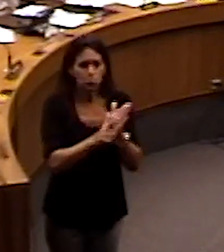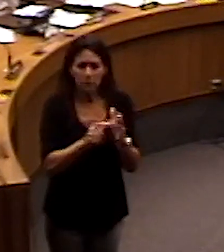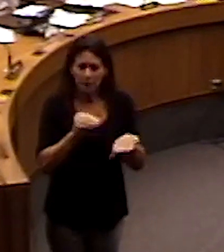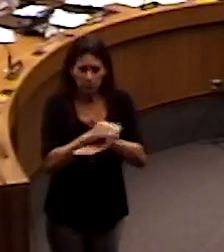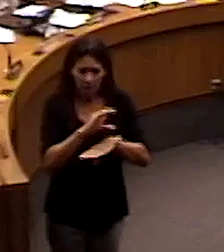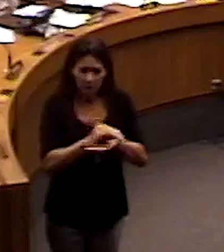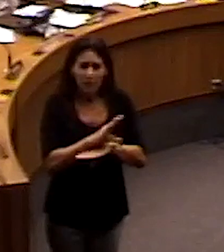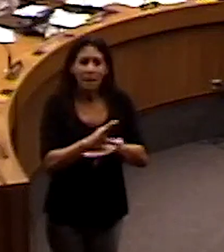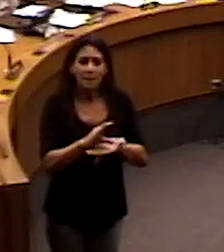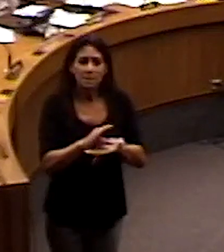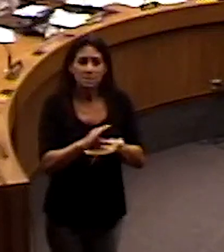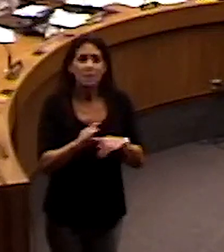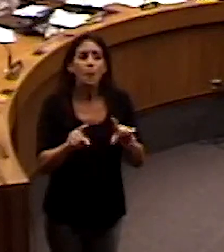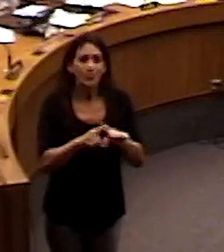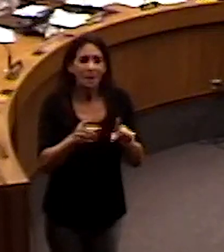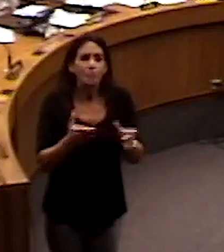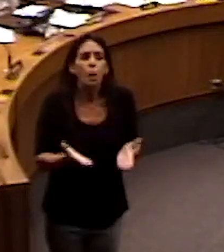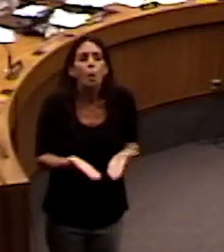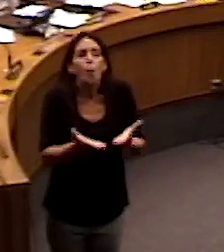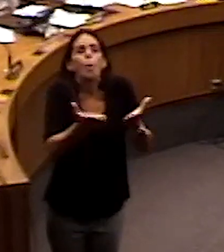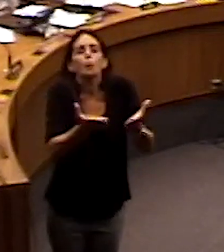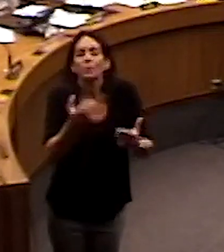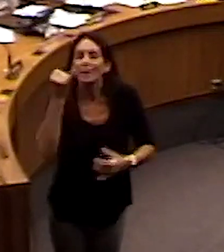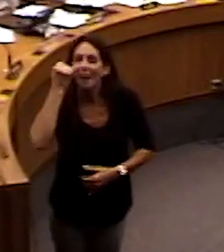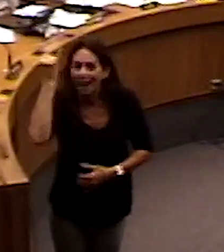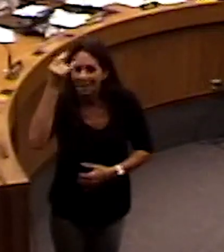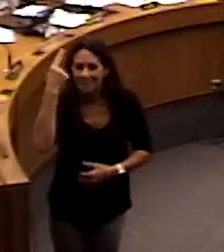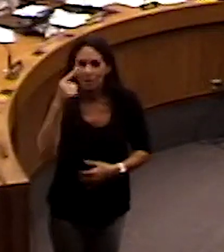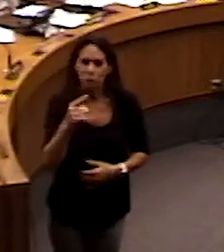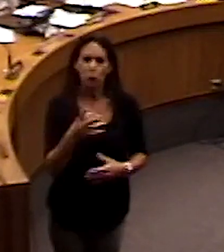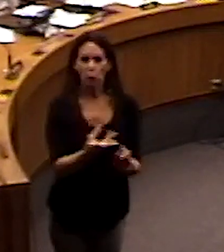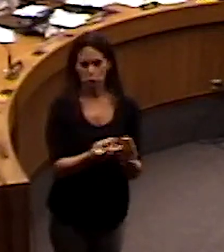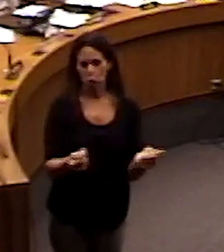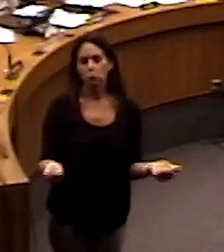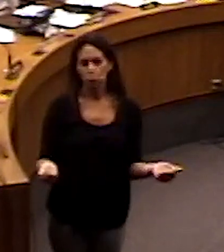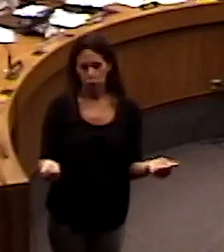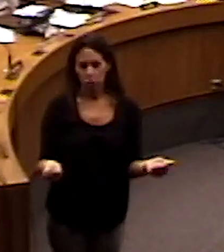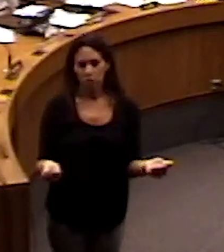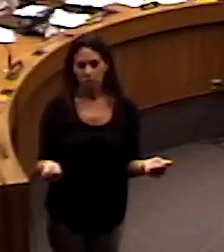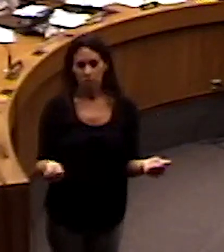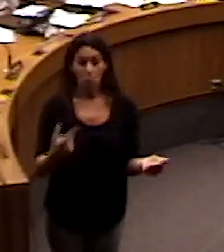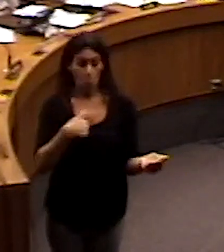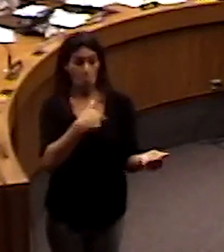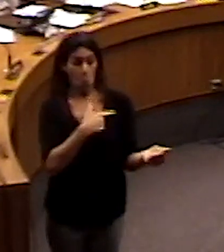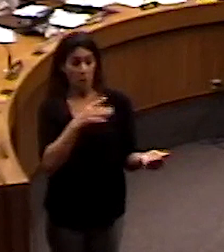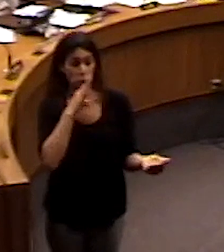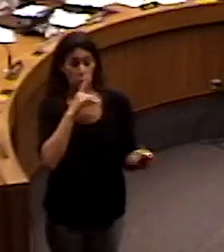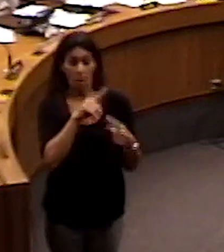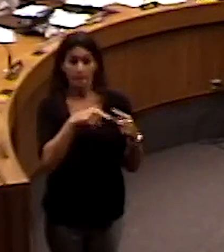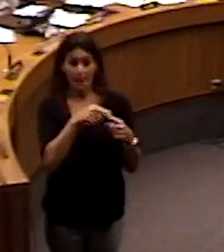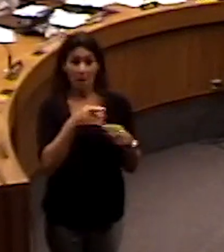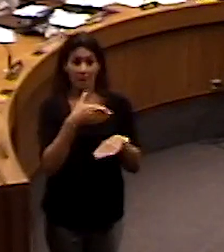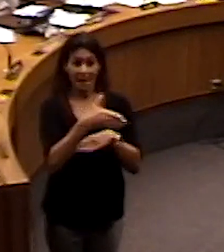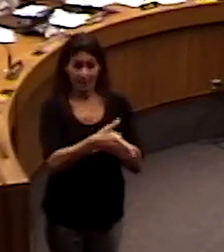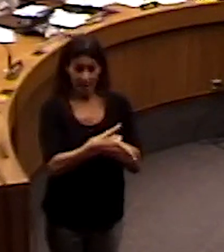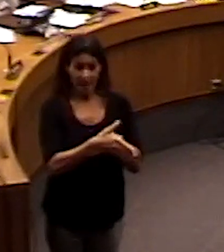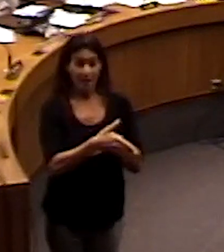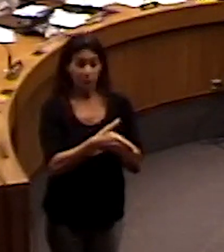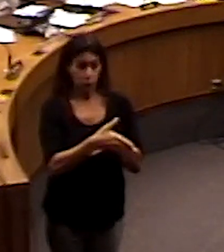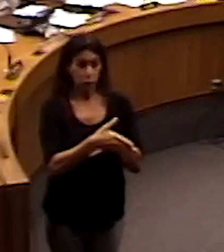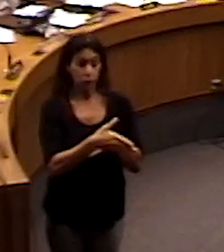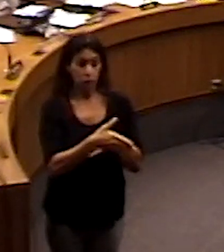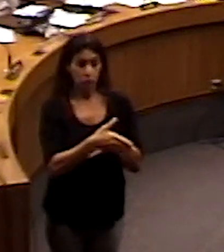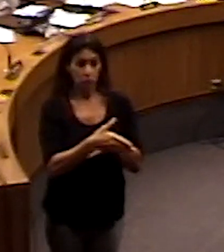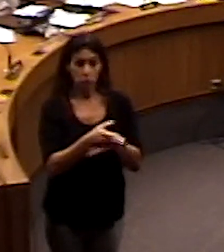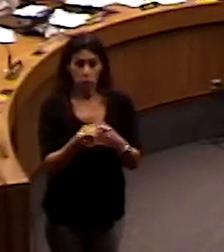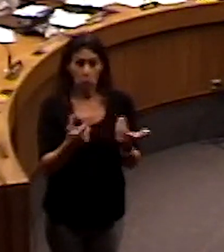to help you. That's why we're giving you this advice. We're sympathetic to your cause. We are. We talk about it after you were gone. Yeah.